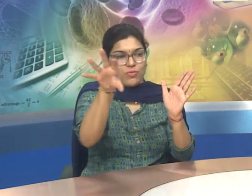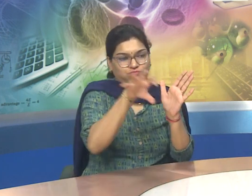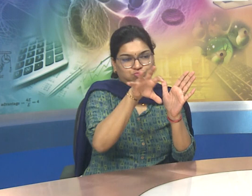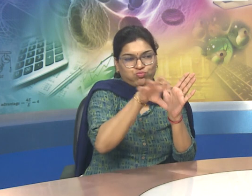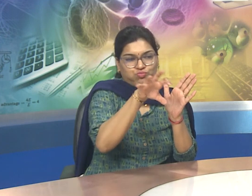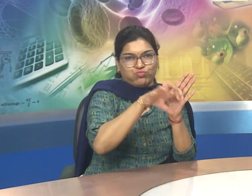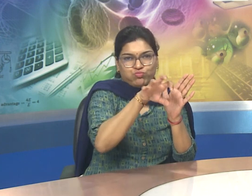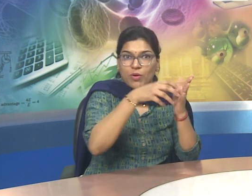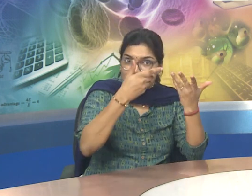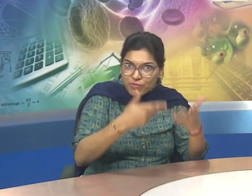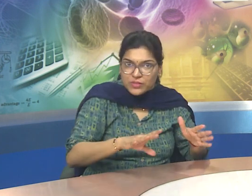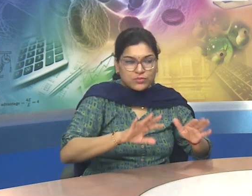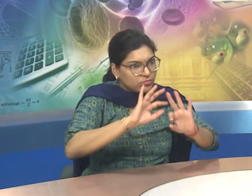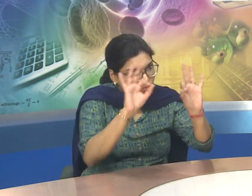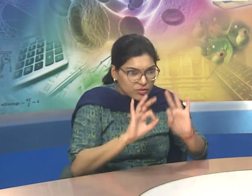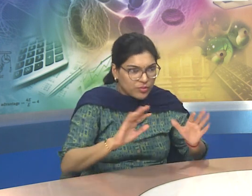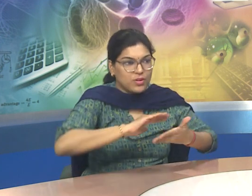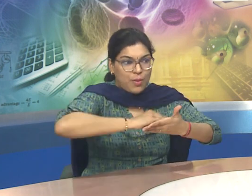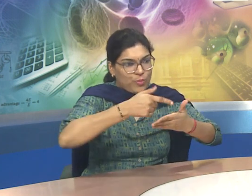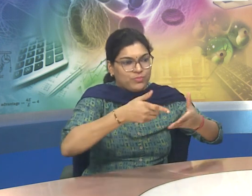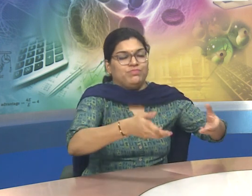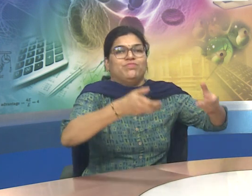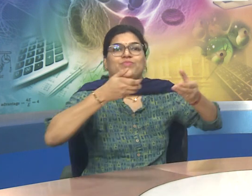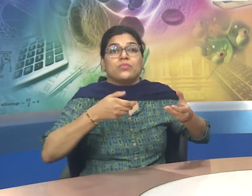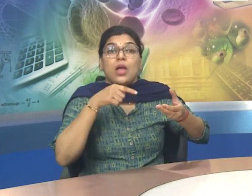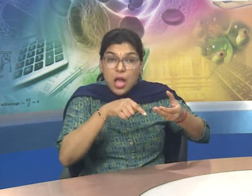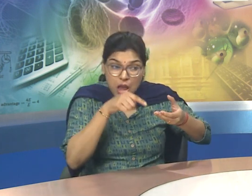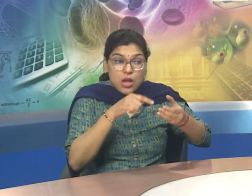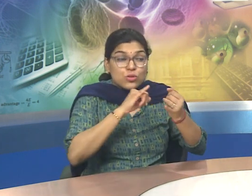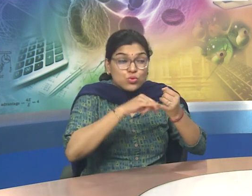and we can put in our own laptop or our own desktop.